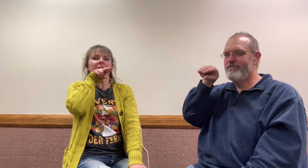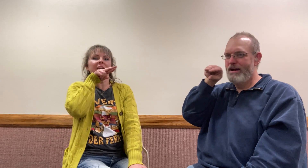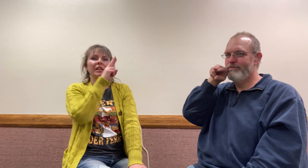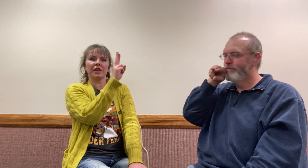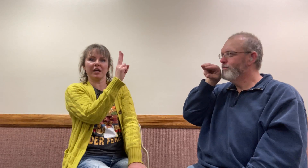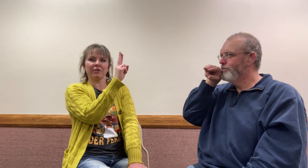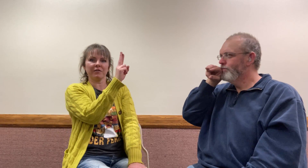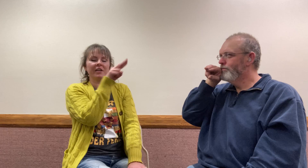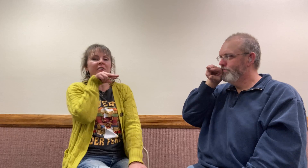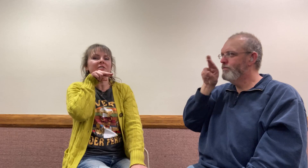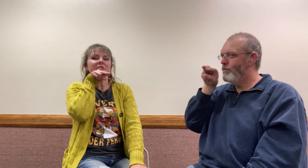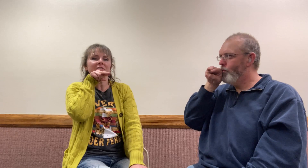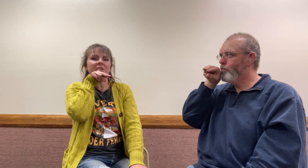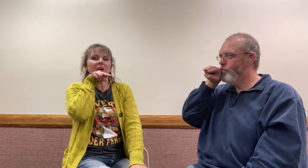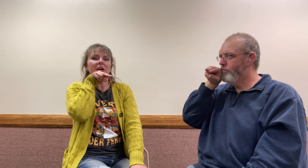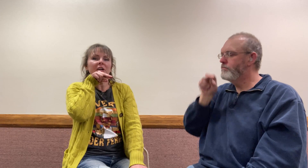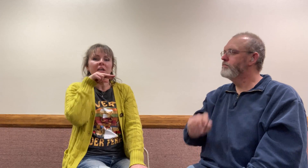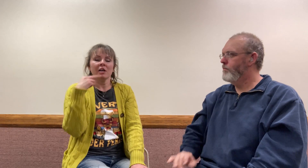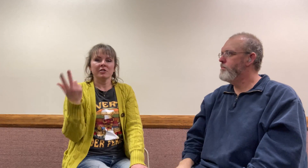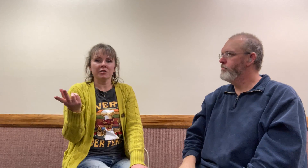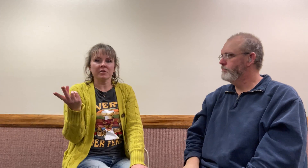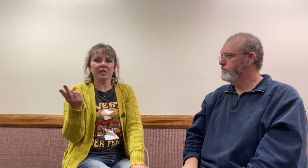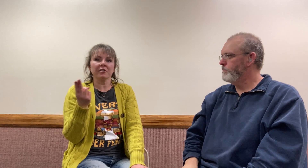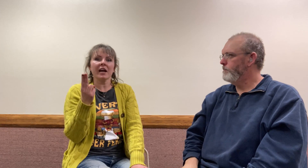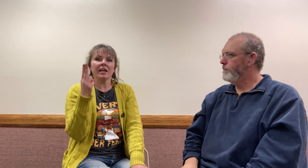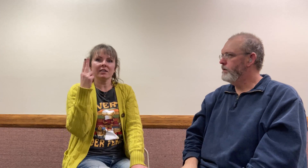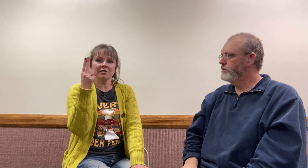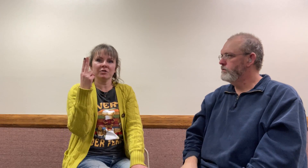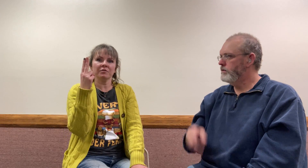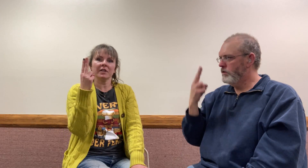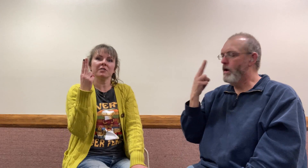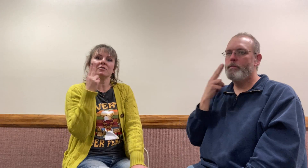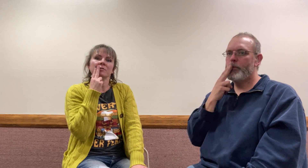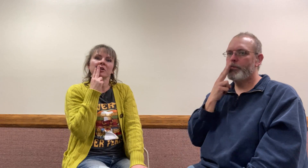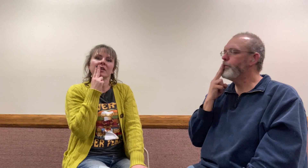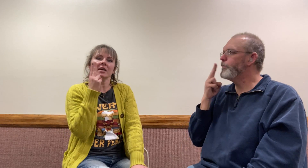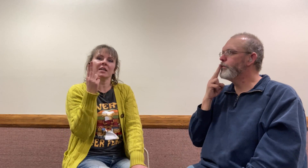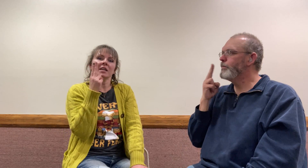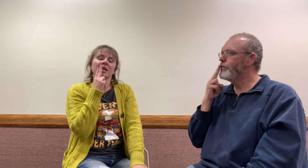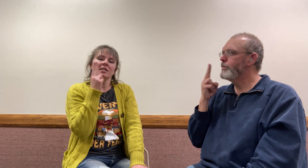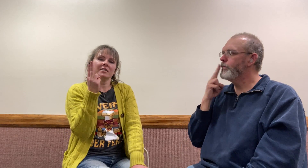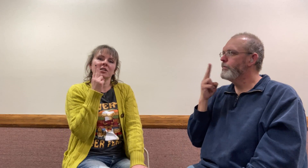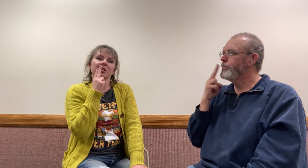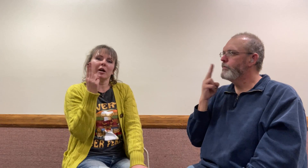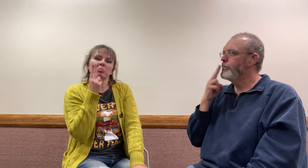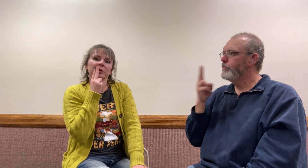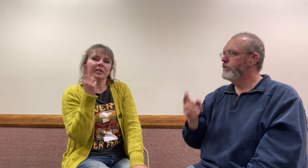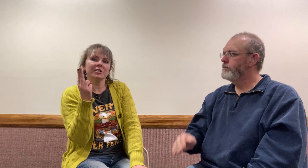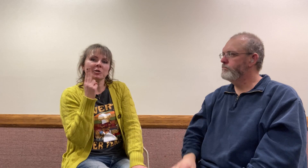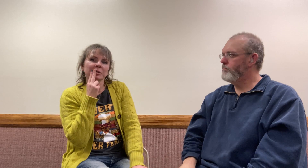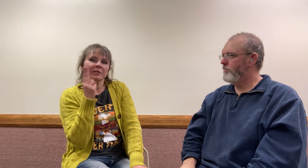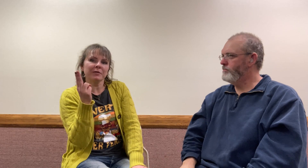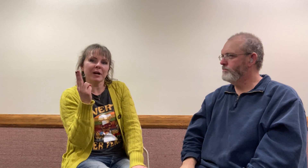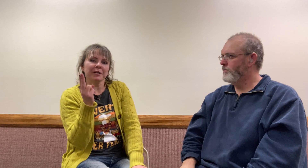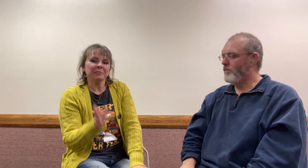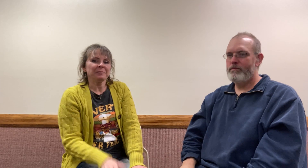need thicker fingers, cigar. So cigarettes, 2 fingers, smoking, cigarette, pretty intuitive there.